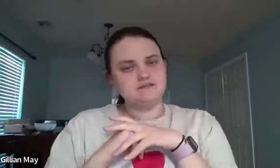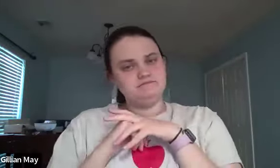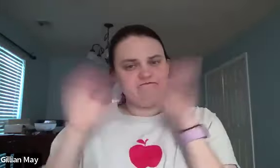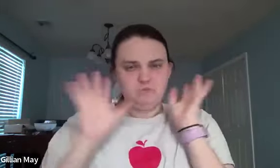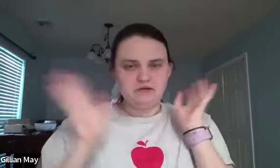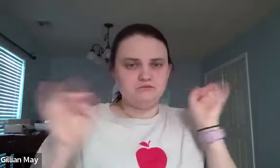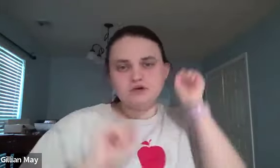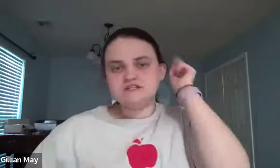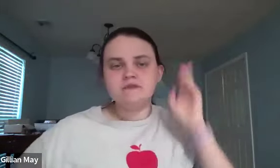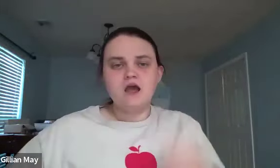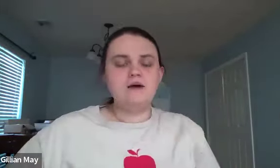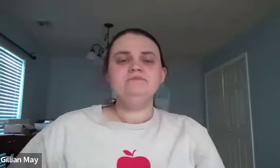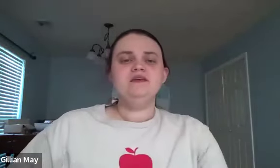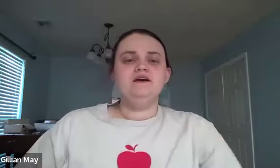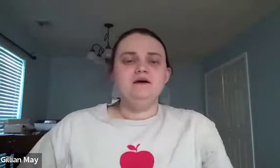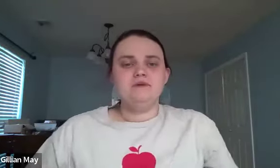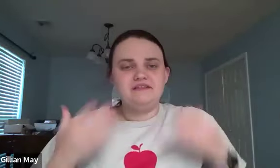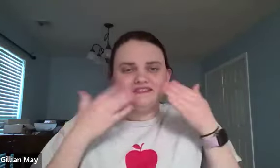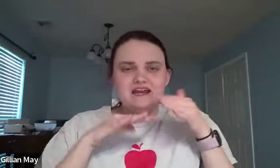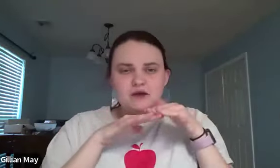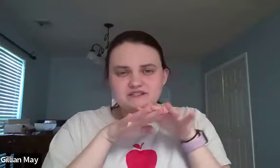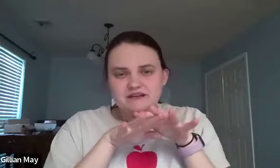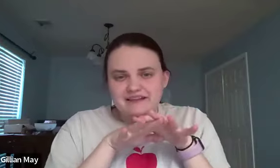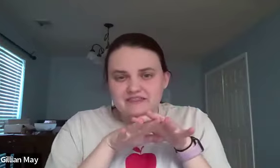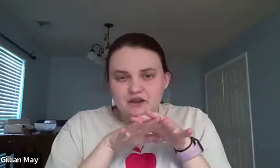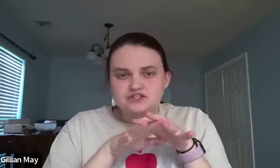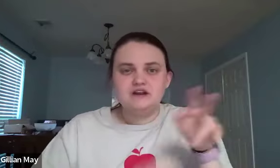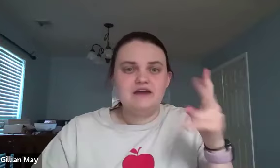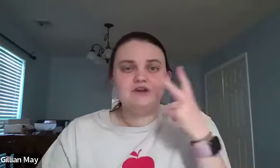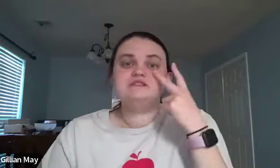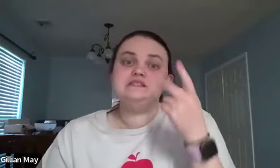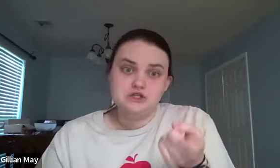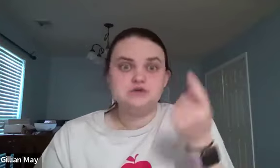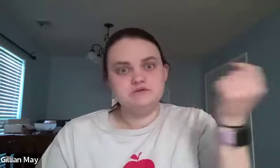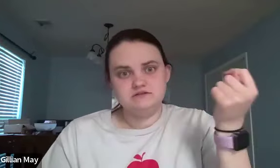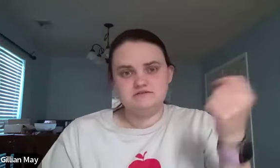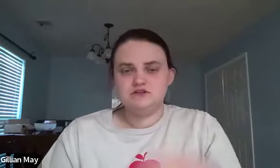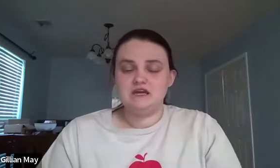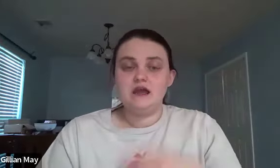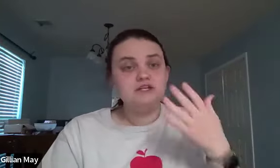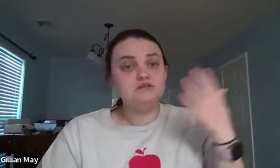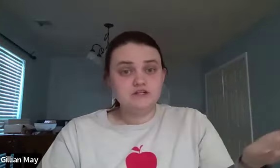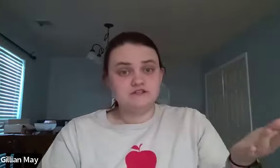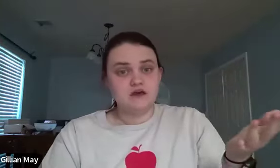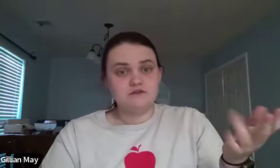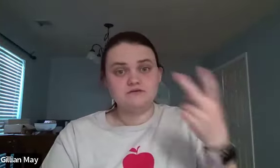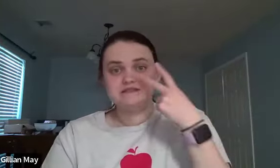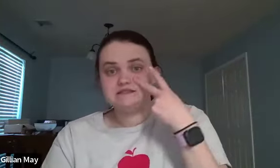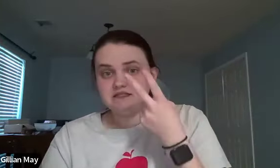using weird words. But like that's kind of how it's already like there. So you're not having to go see you Tuesday. I mean, you could do that though.